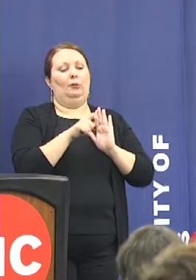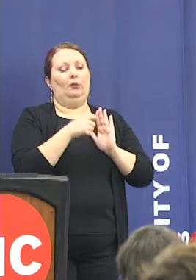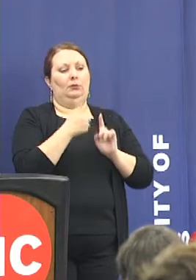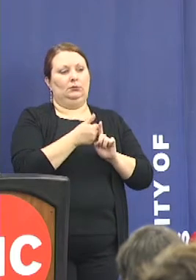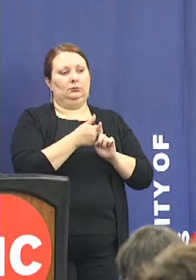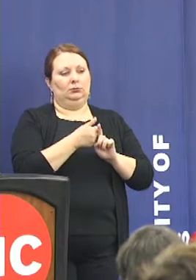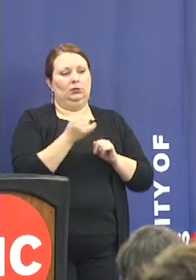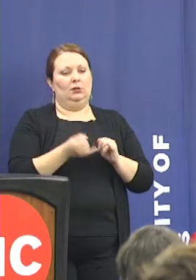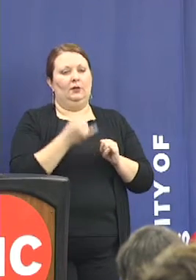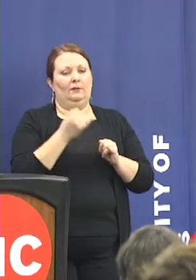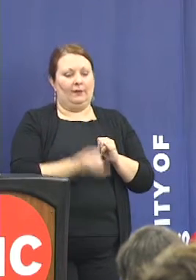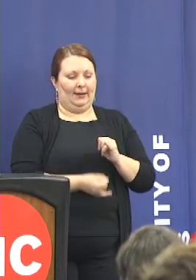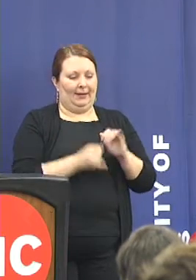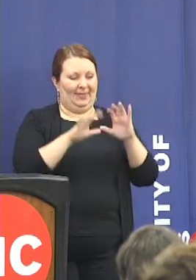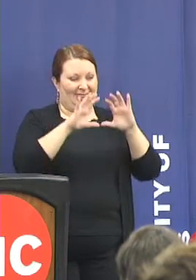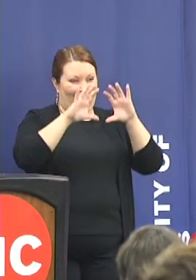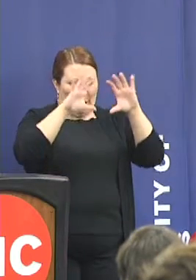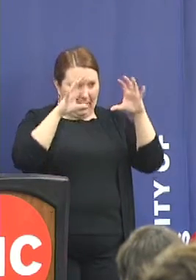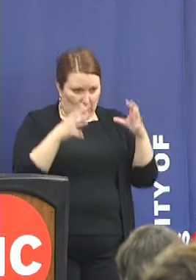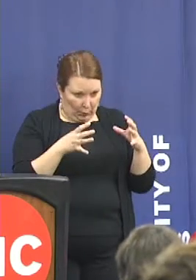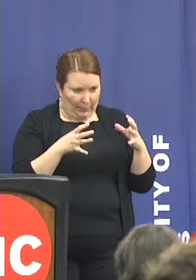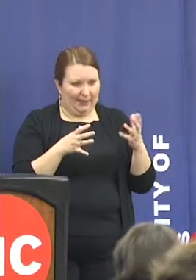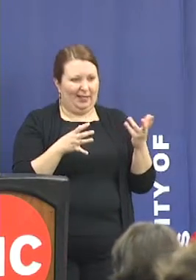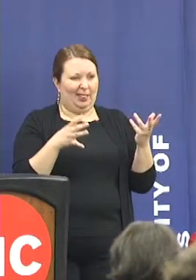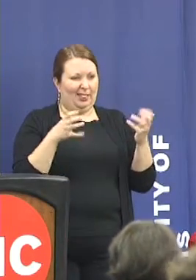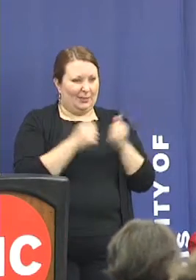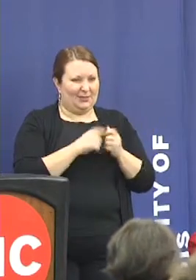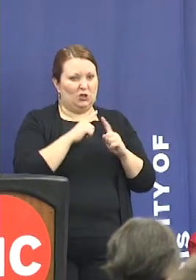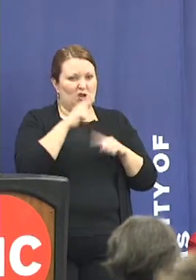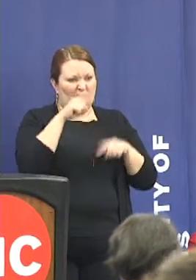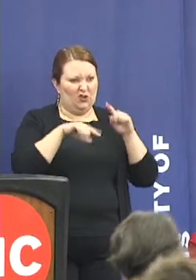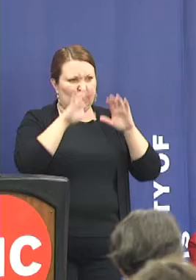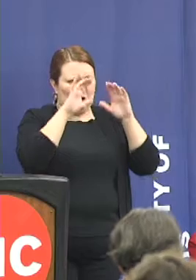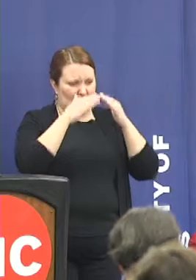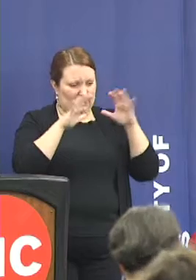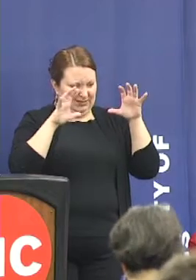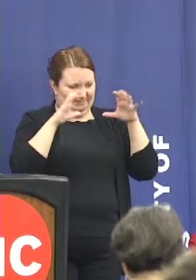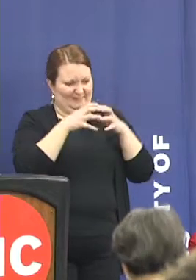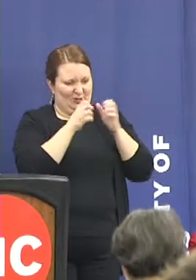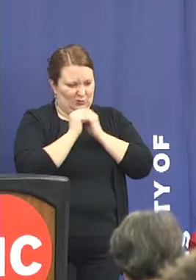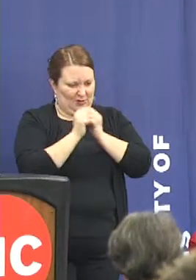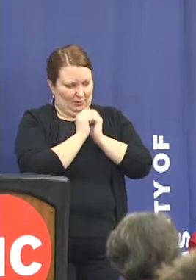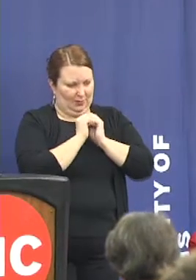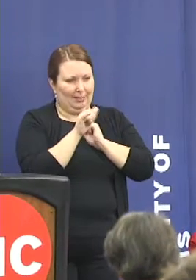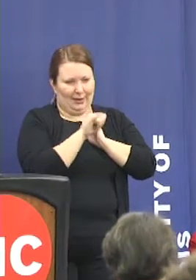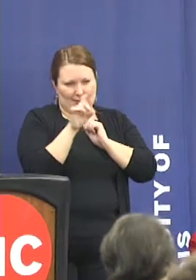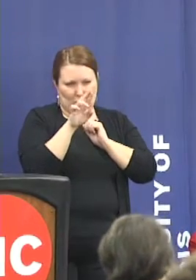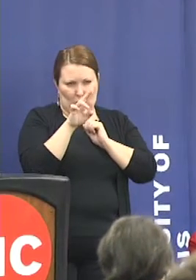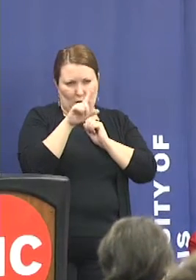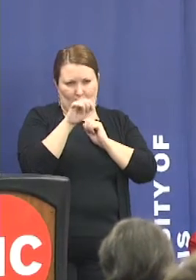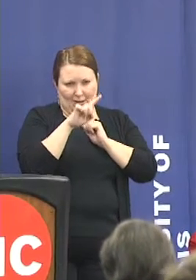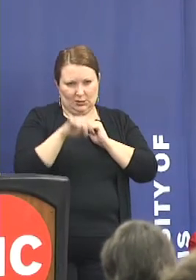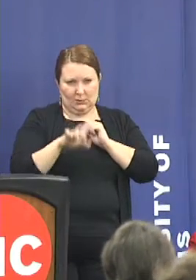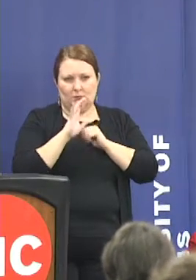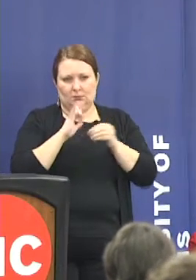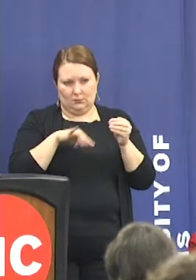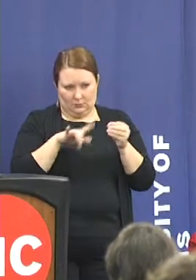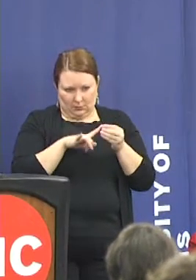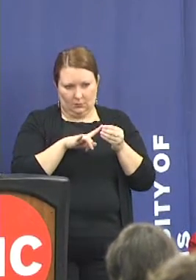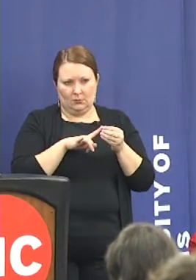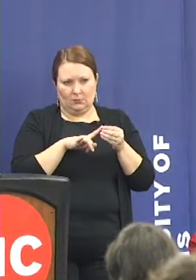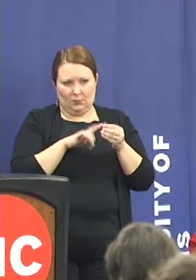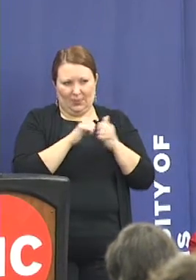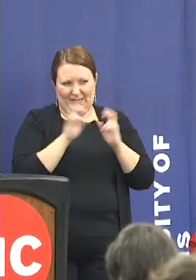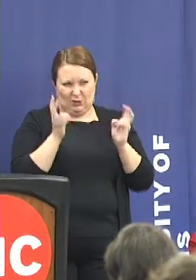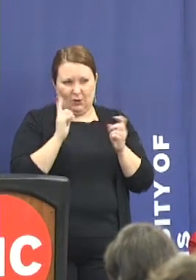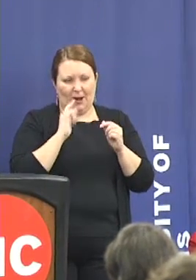the category lumps extremely diverse communities together, similar to what Dr. Lopez was referring to around